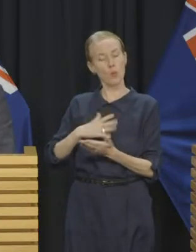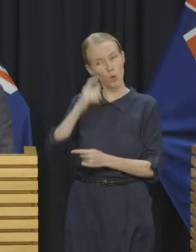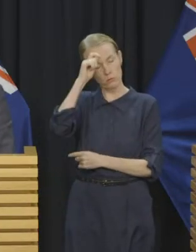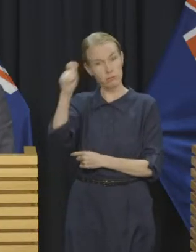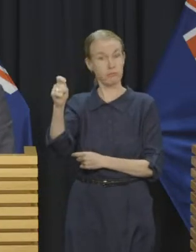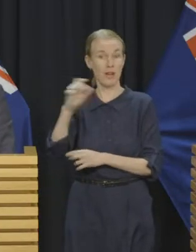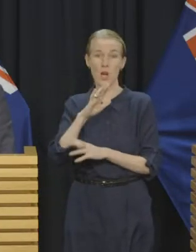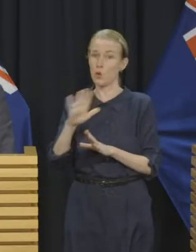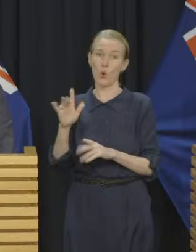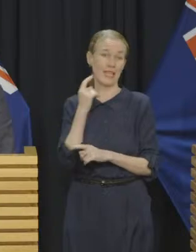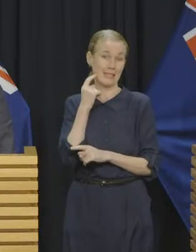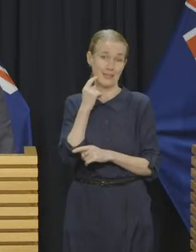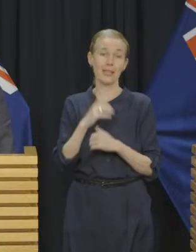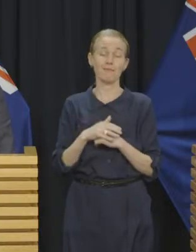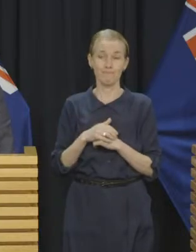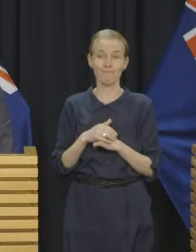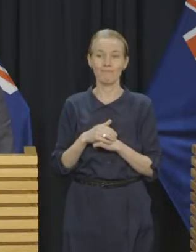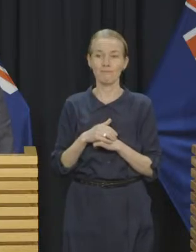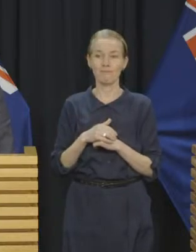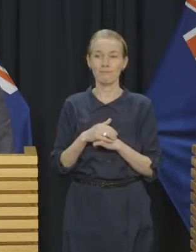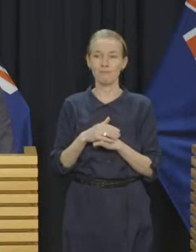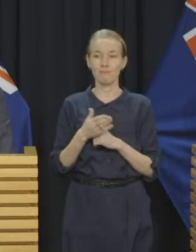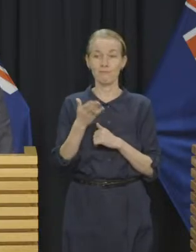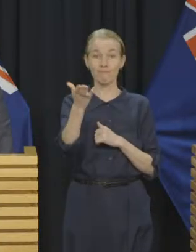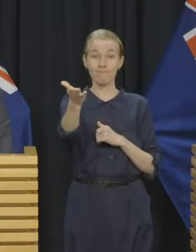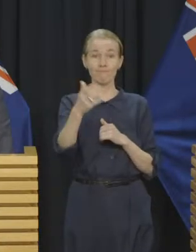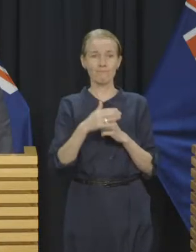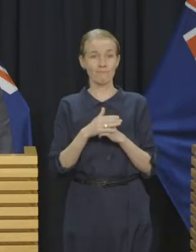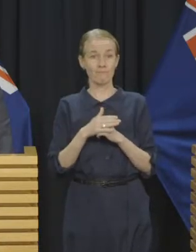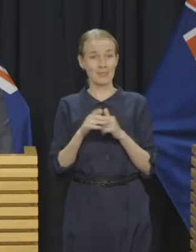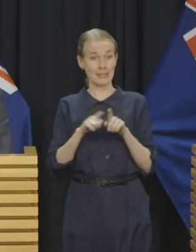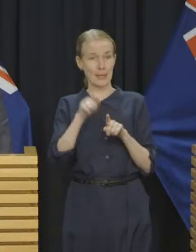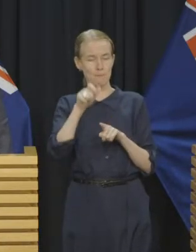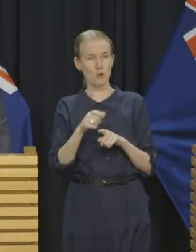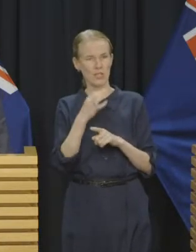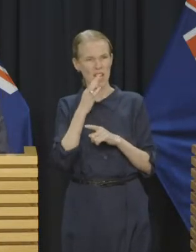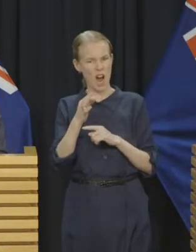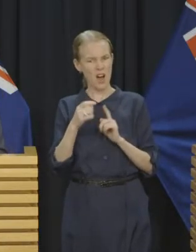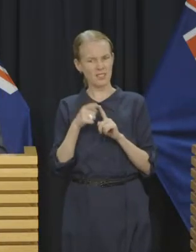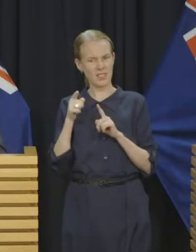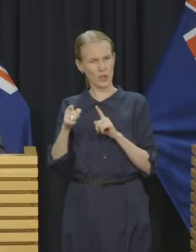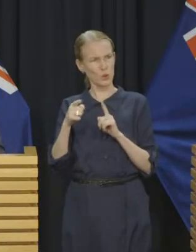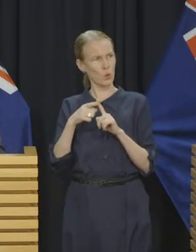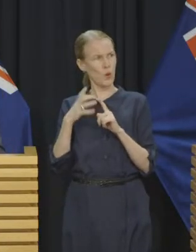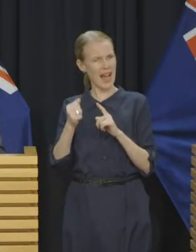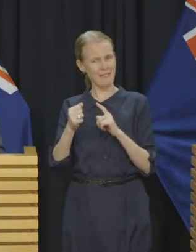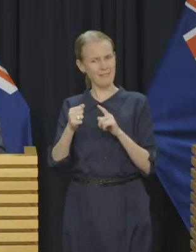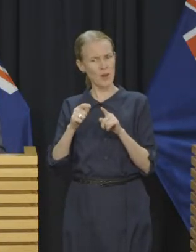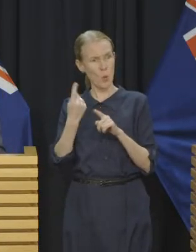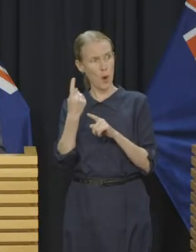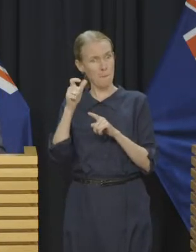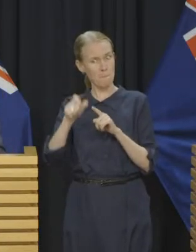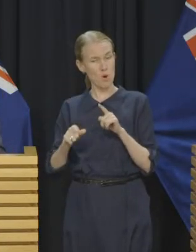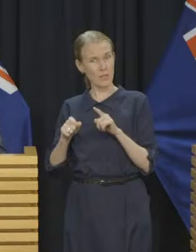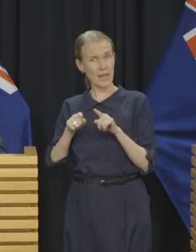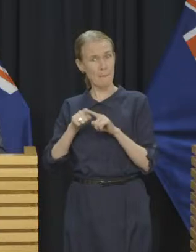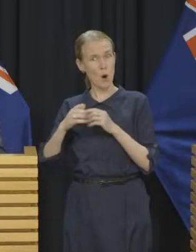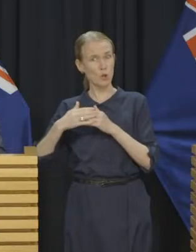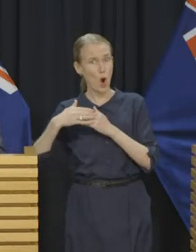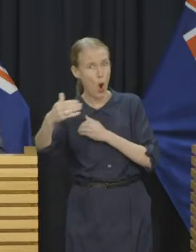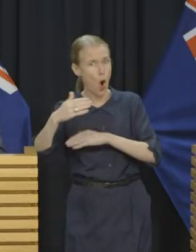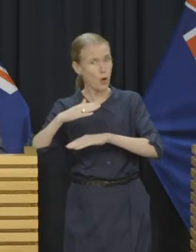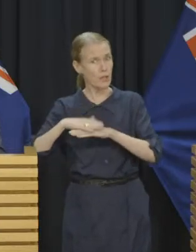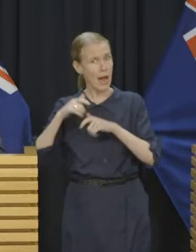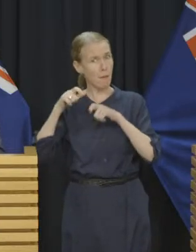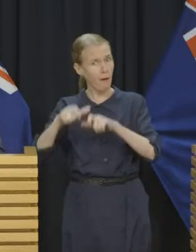them. It is difficult. What's the longest someone spent in one of the facilities? I don't have that. I was just having a look at this